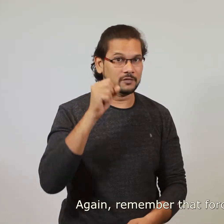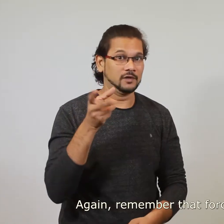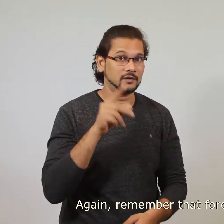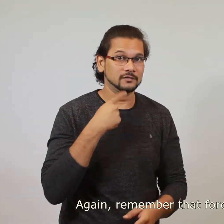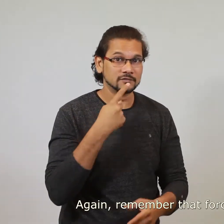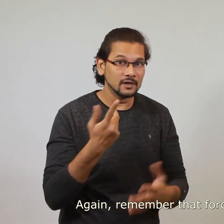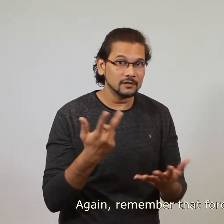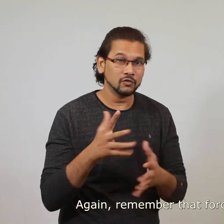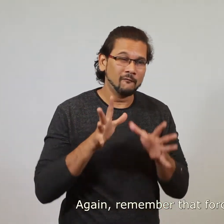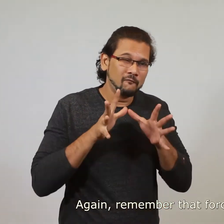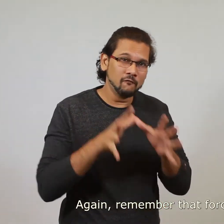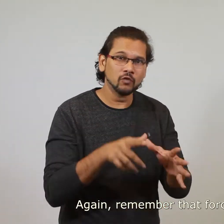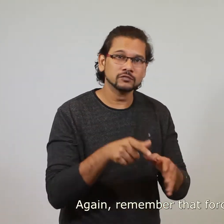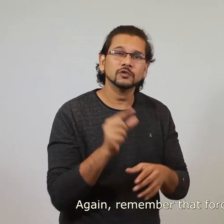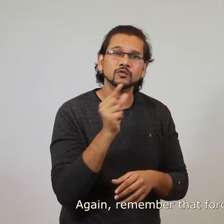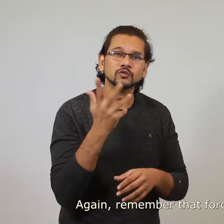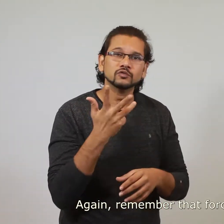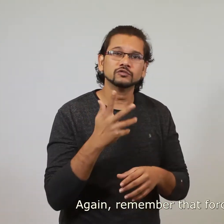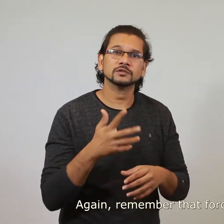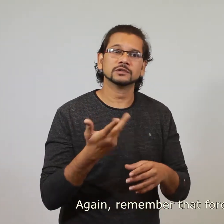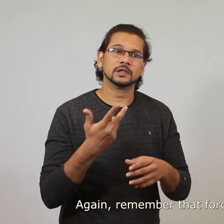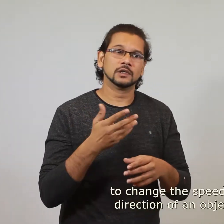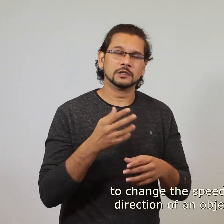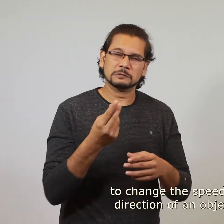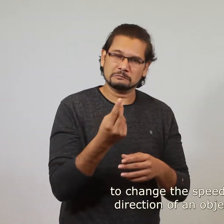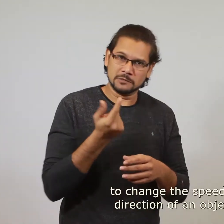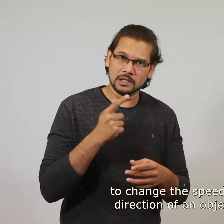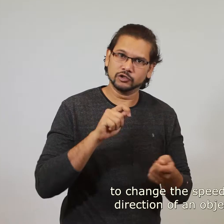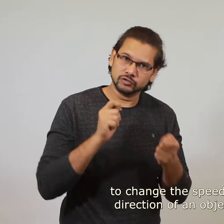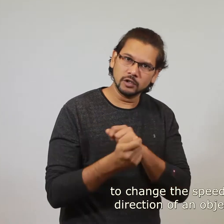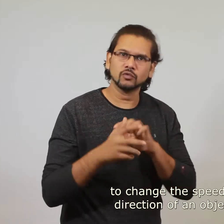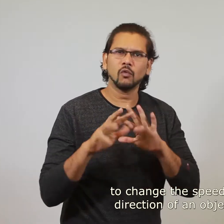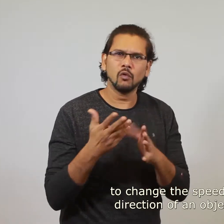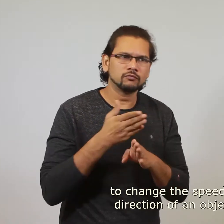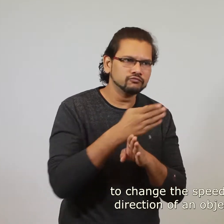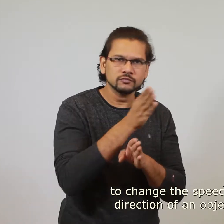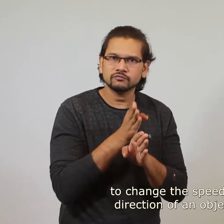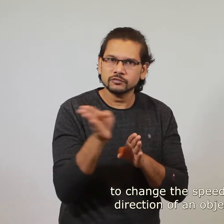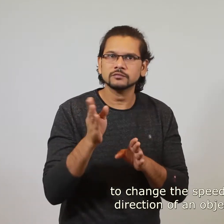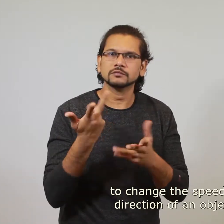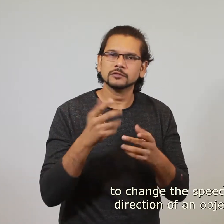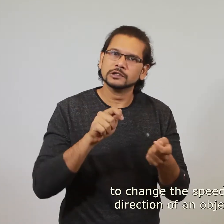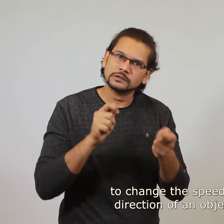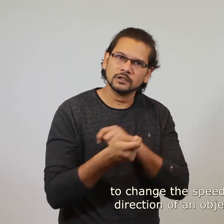Again, remember that force is used to change the speed or direction of an object.